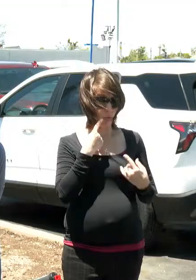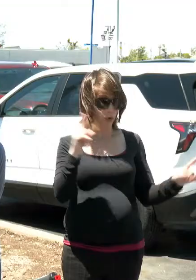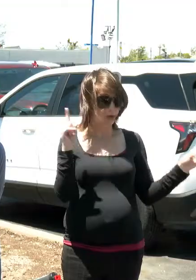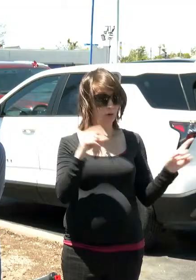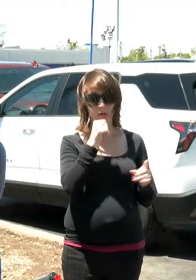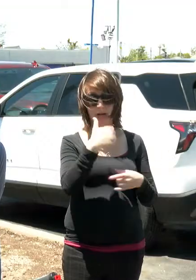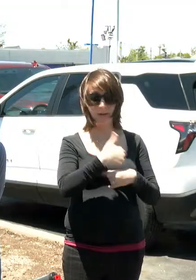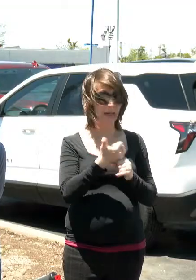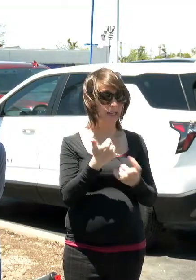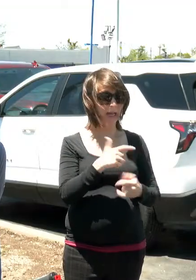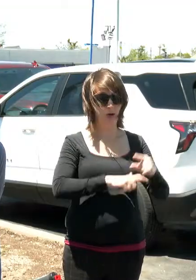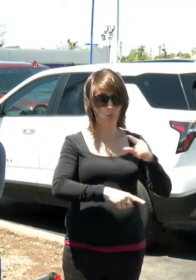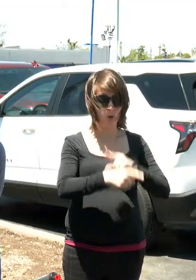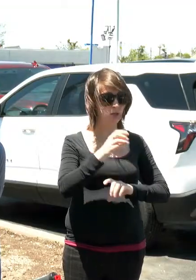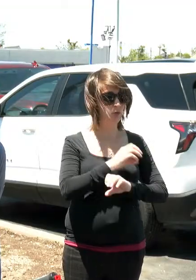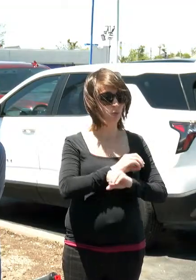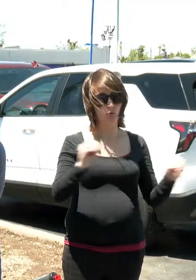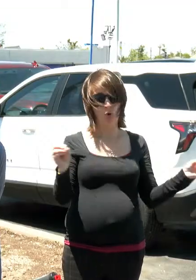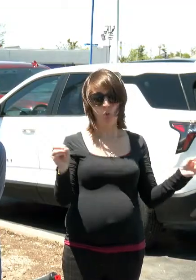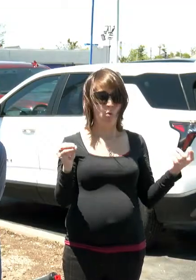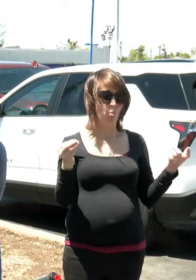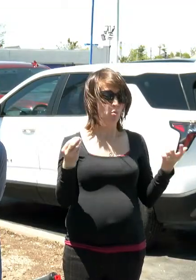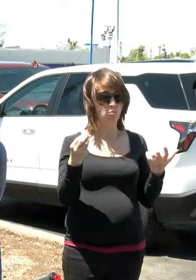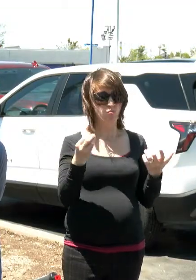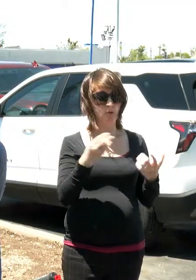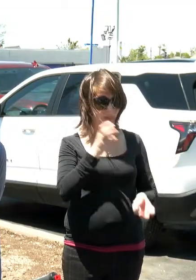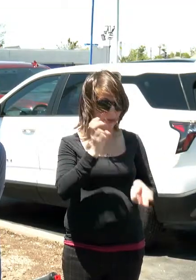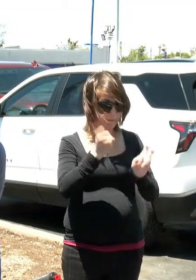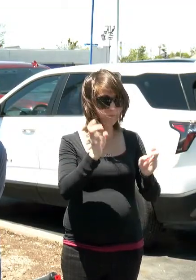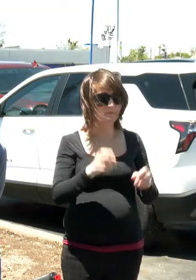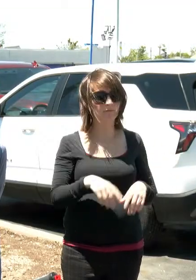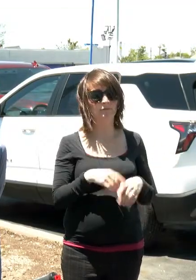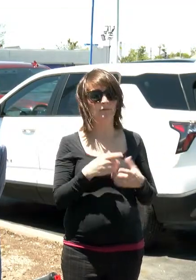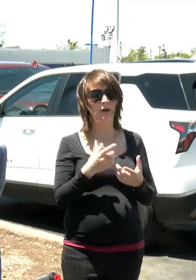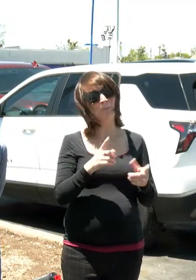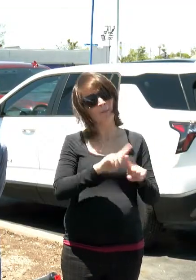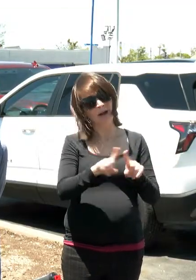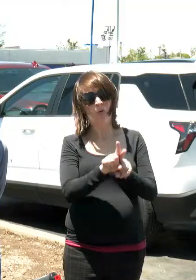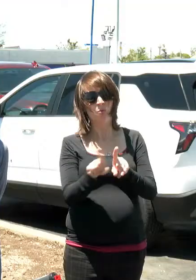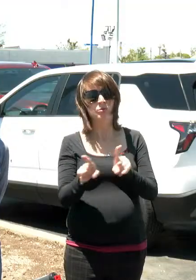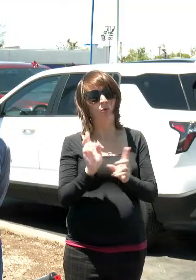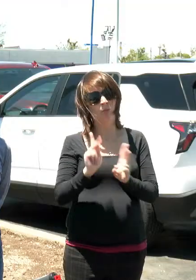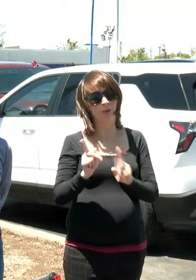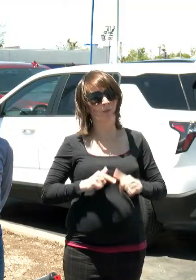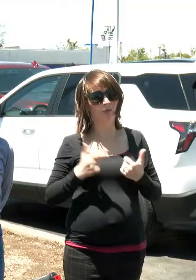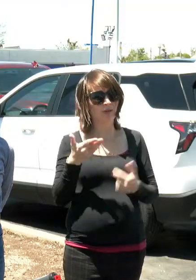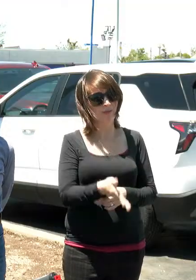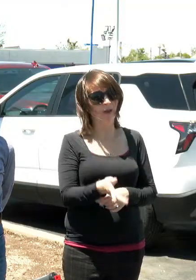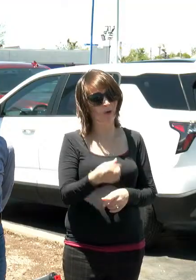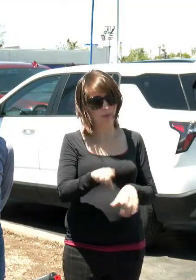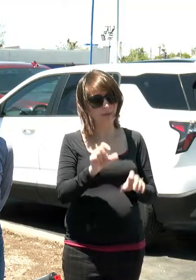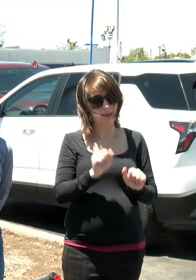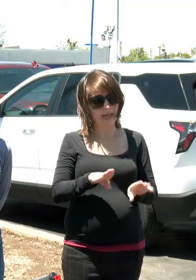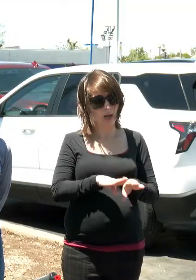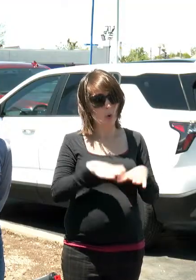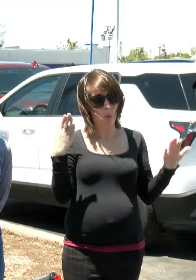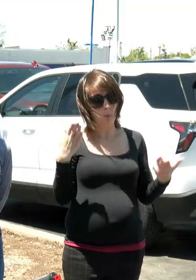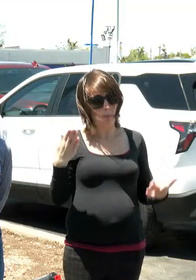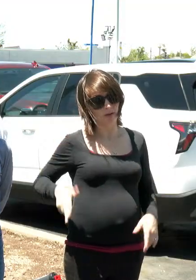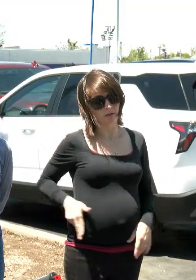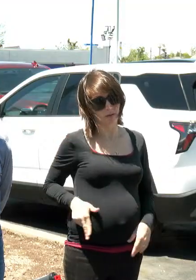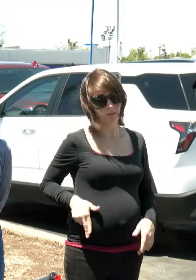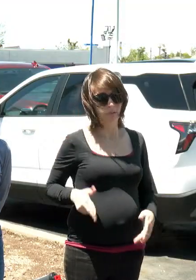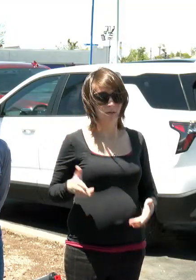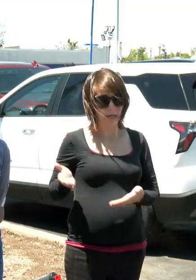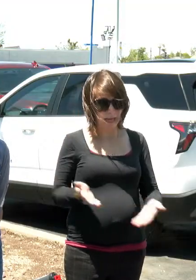no wire thefts. There was no curfew violations. And at the same time, if people do live in the residence, they are allowed to open carry. That is part of the